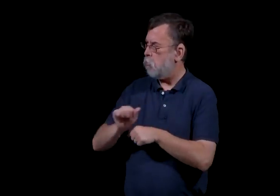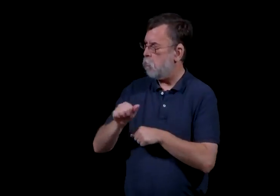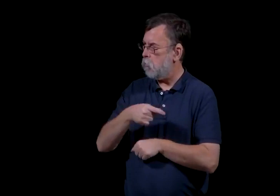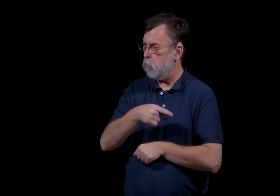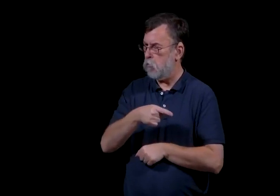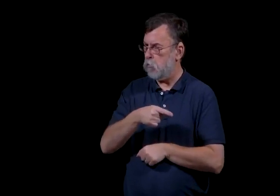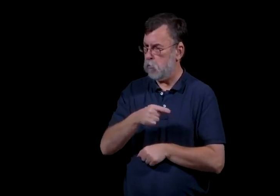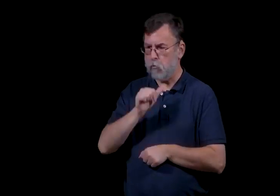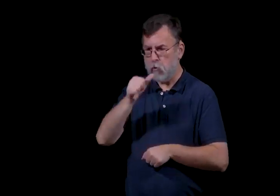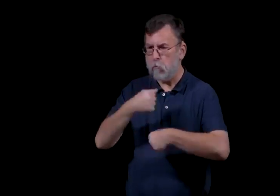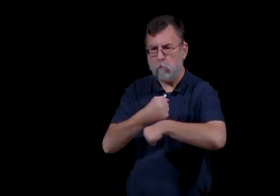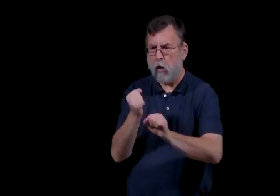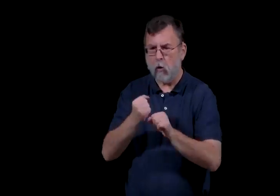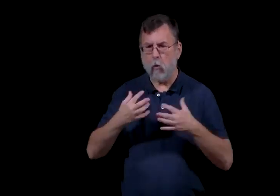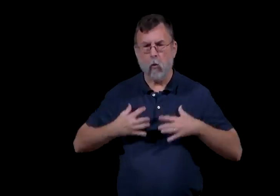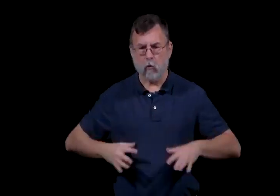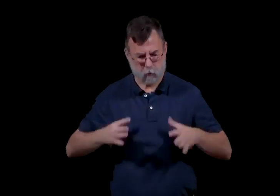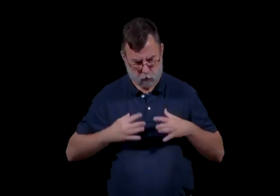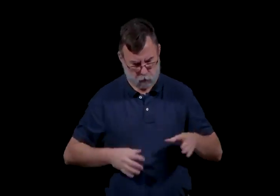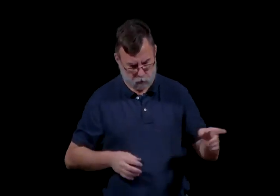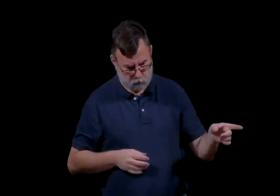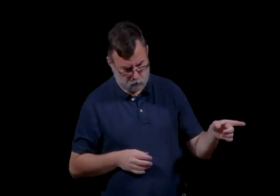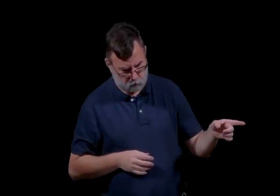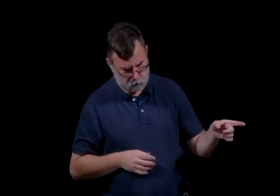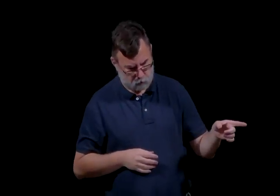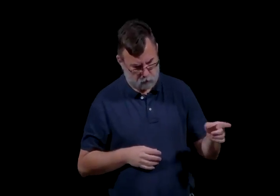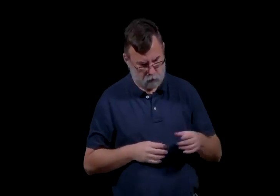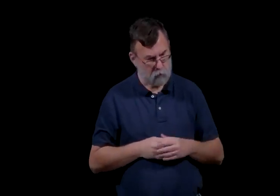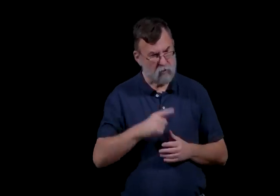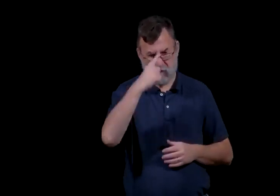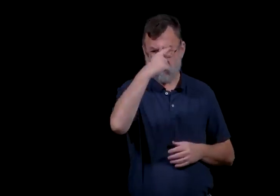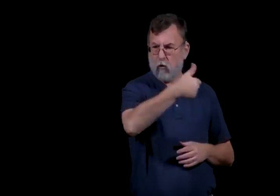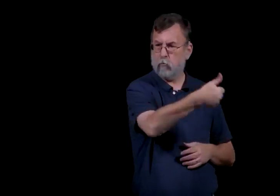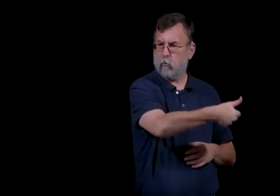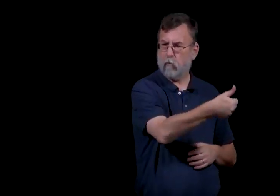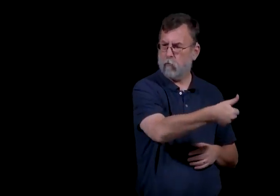They don't work to make clothes for themselves.